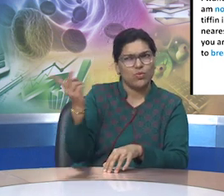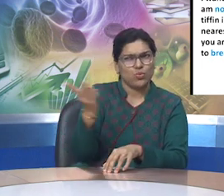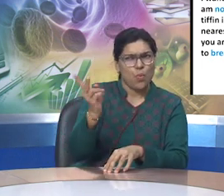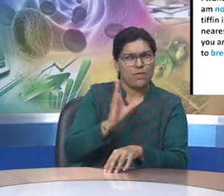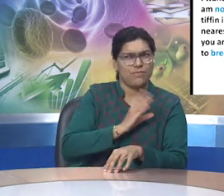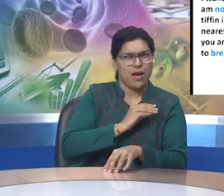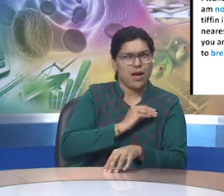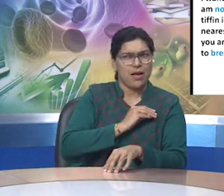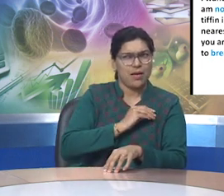I